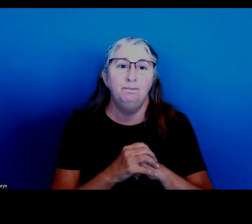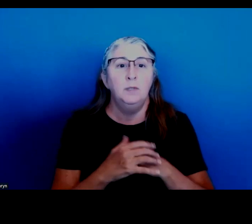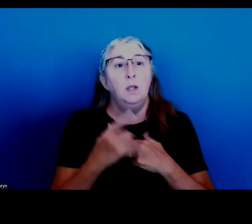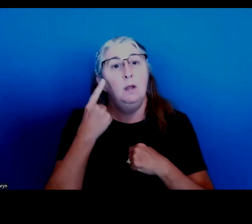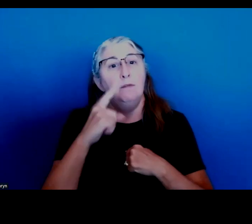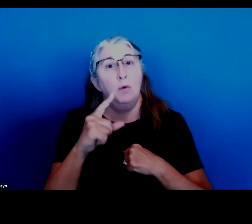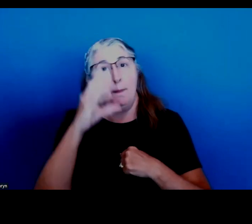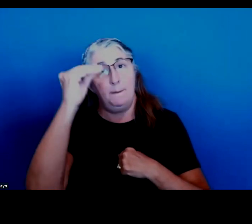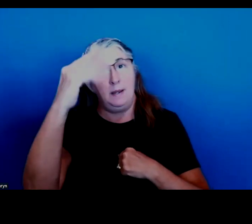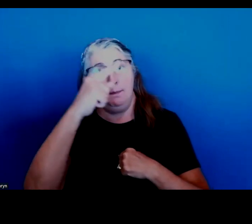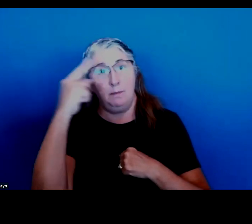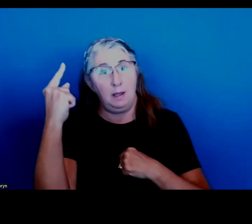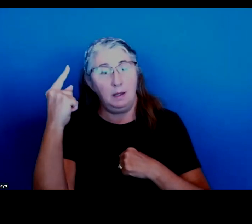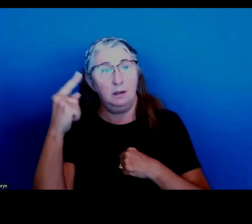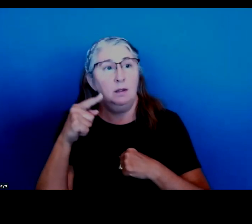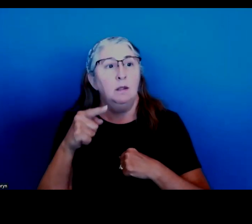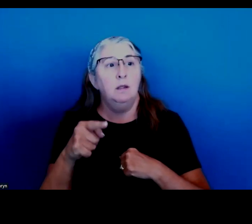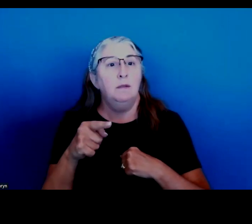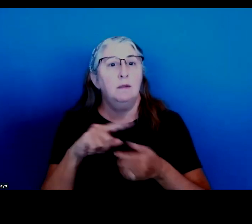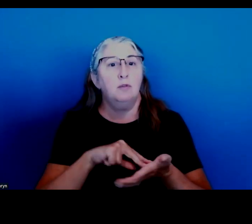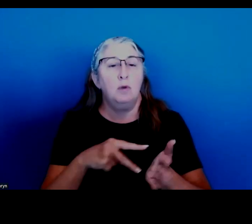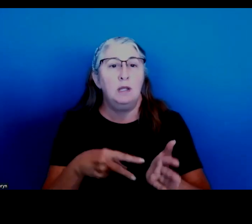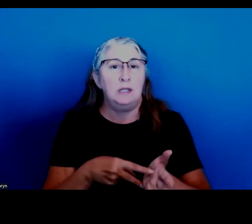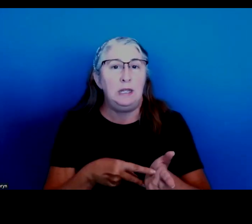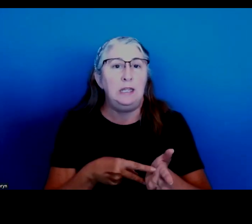men, this translates into